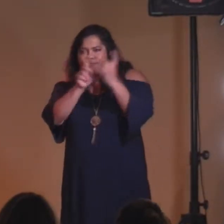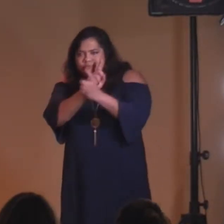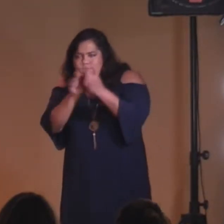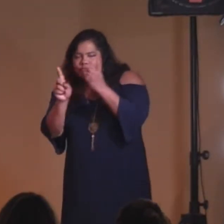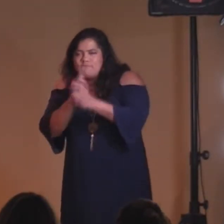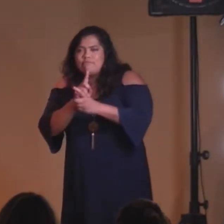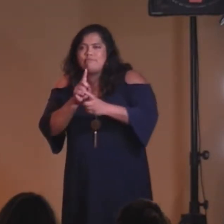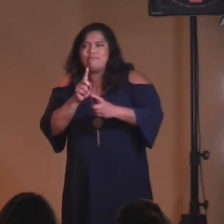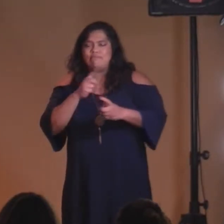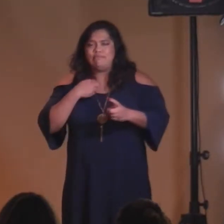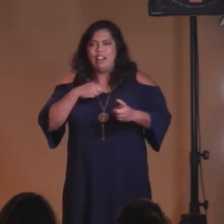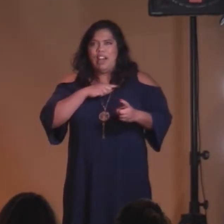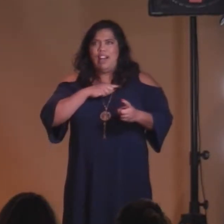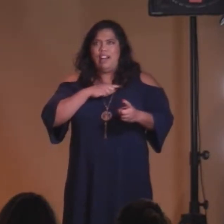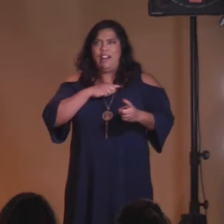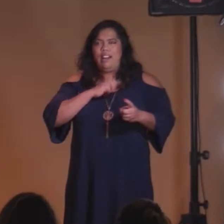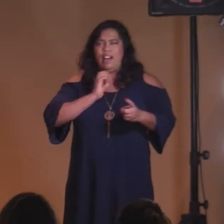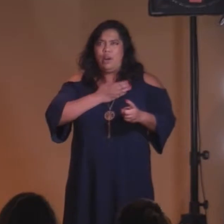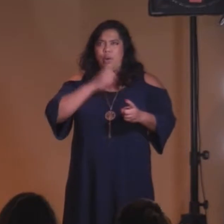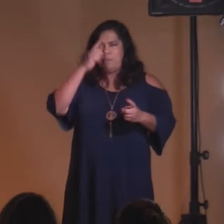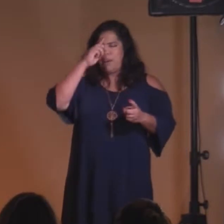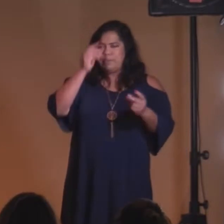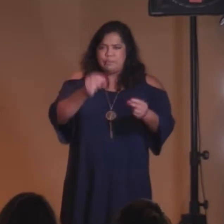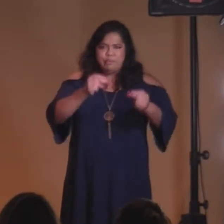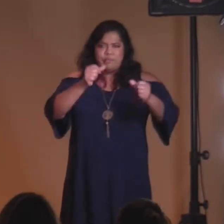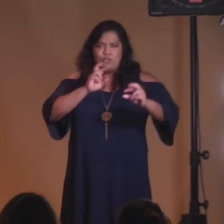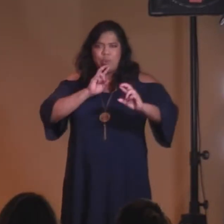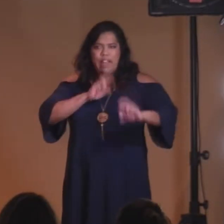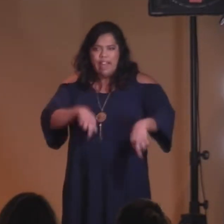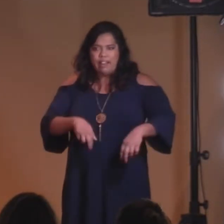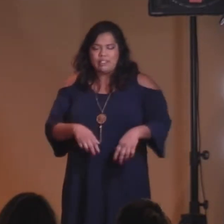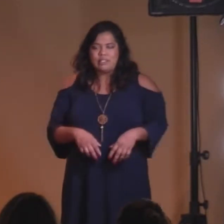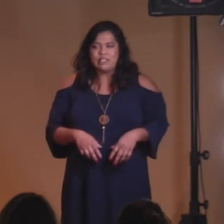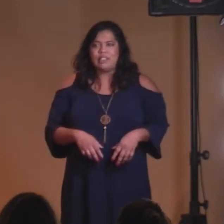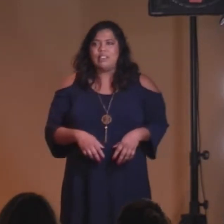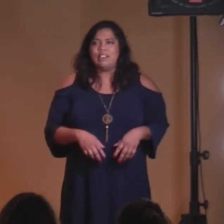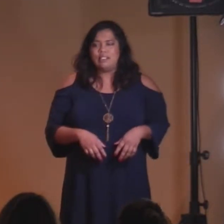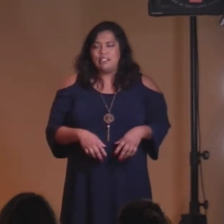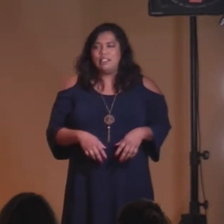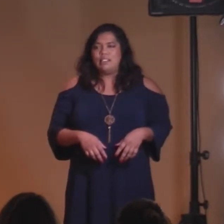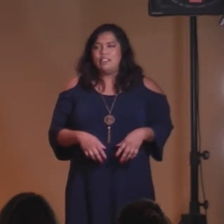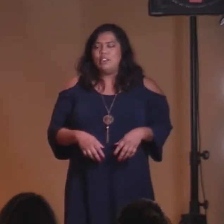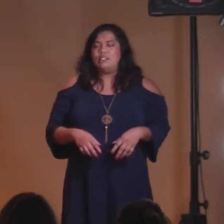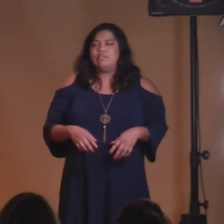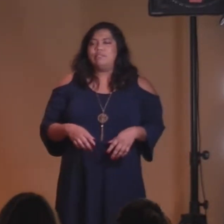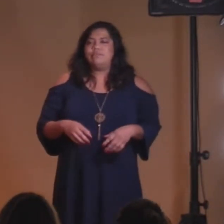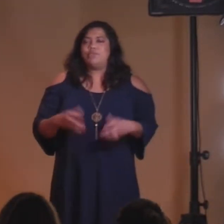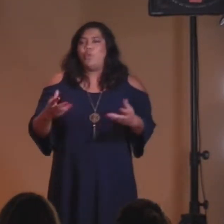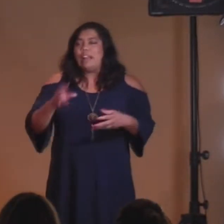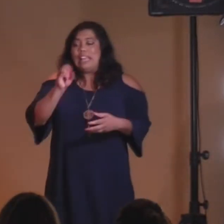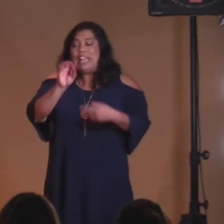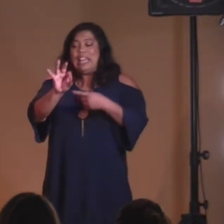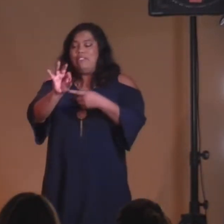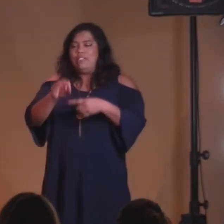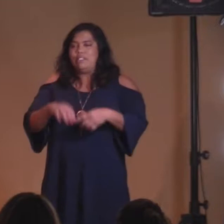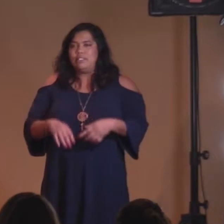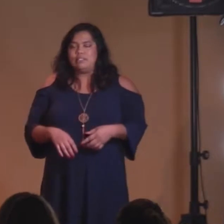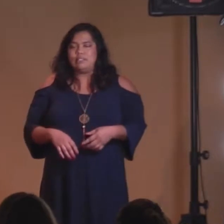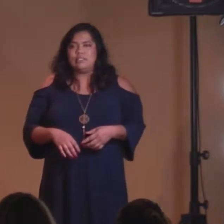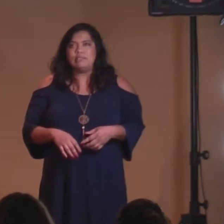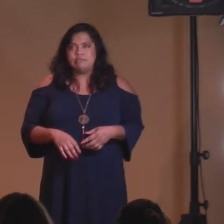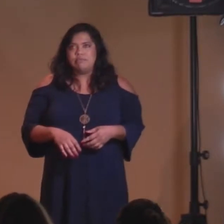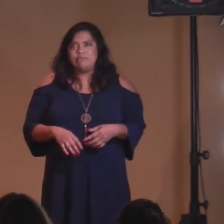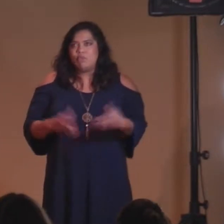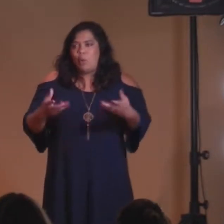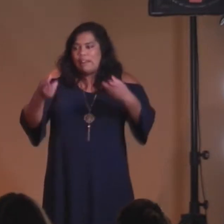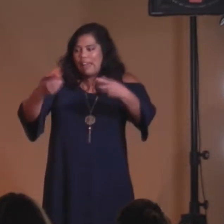if? What if I get on the plane and, right? A couple of days ago, I'm watching the news, and I